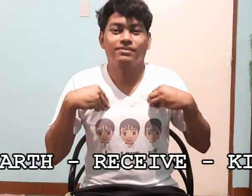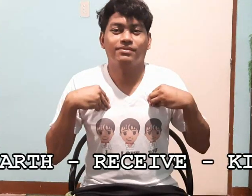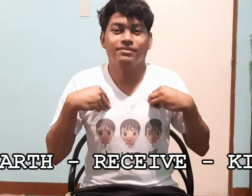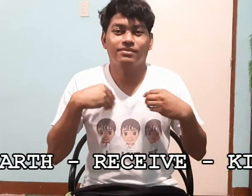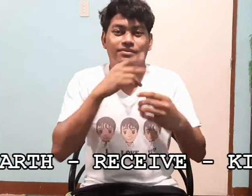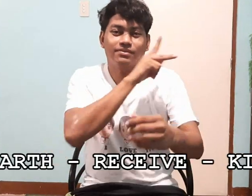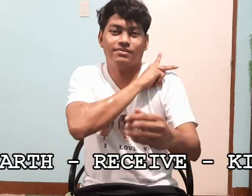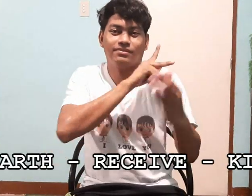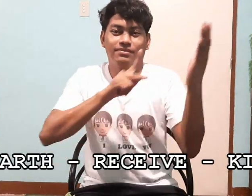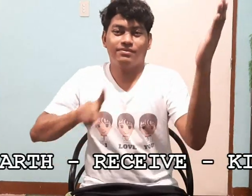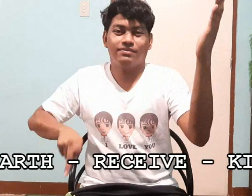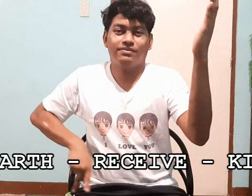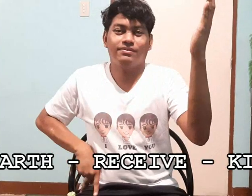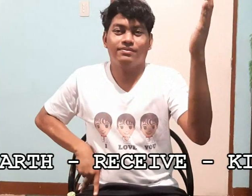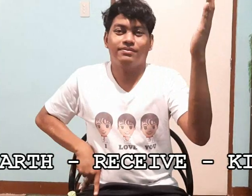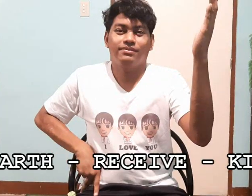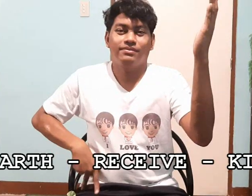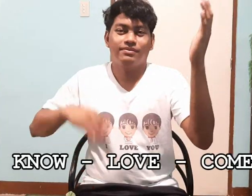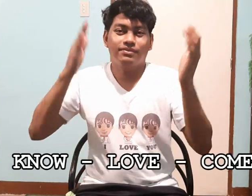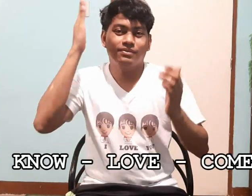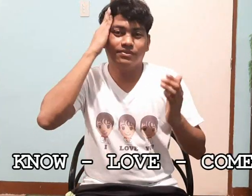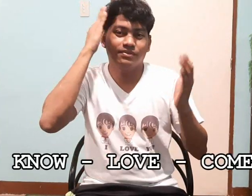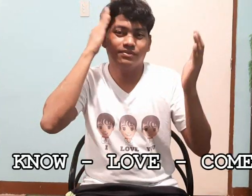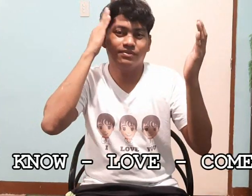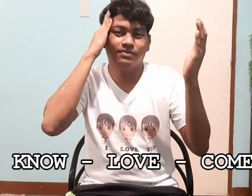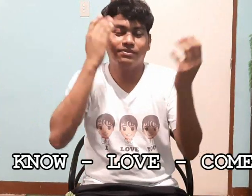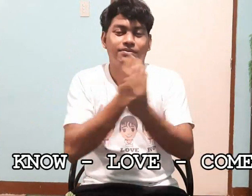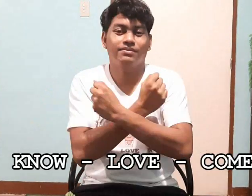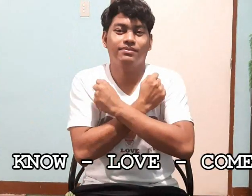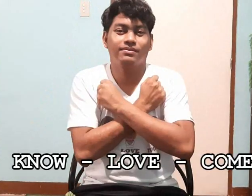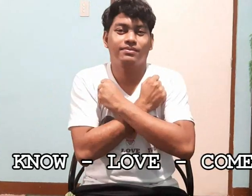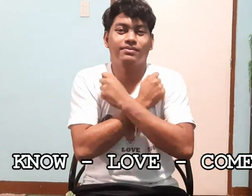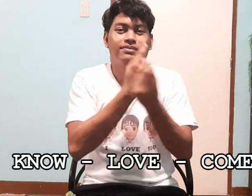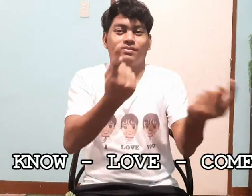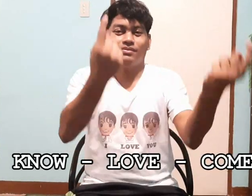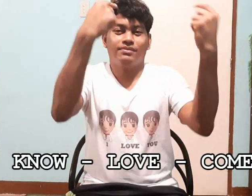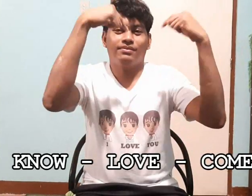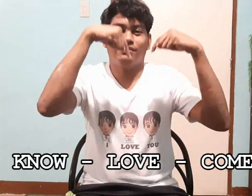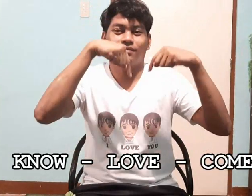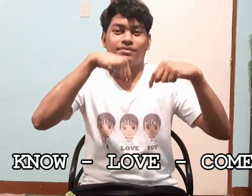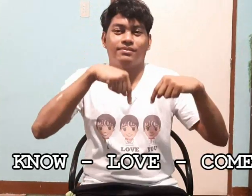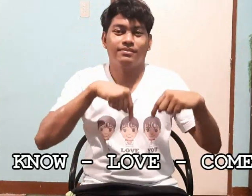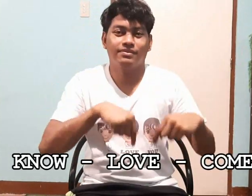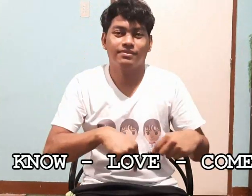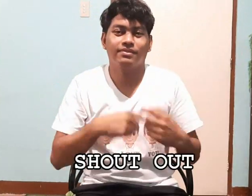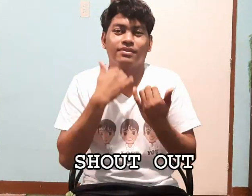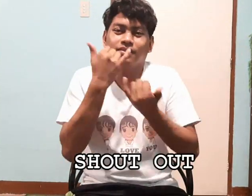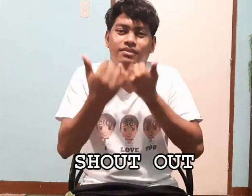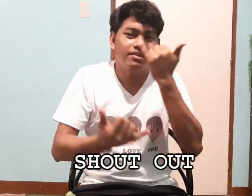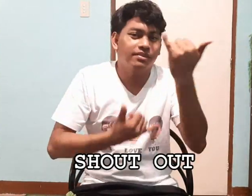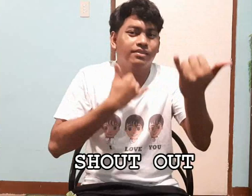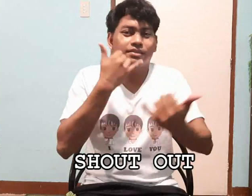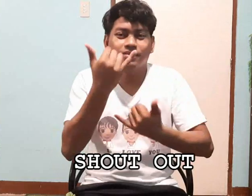her King I know that love has come Sing it out